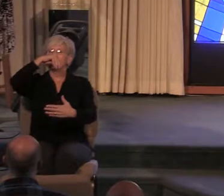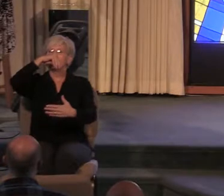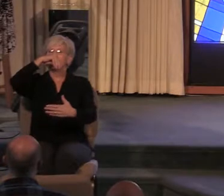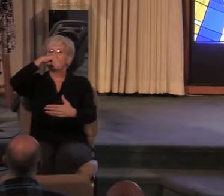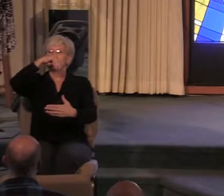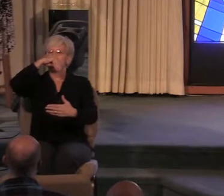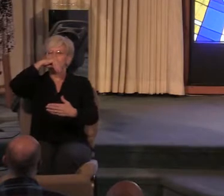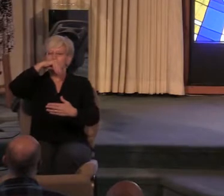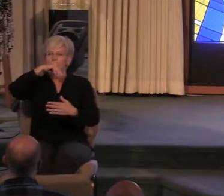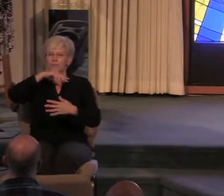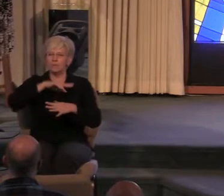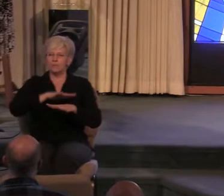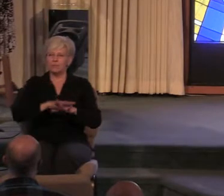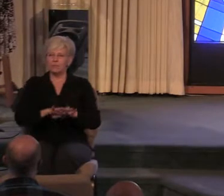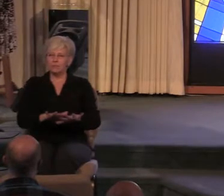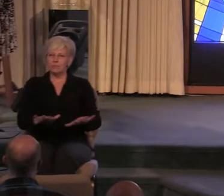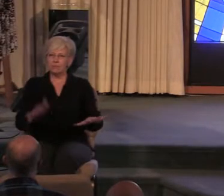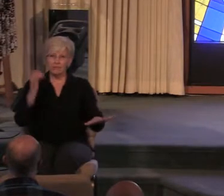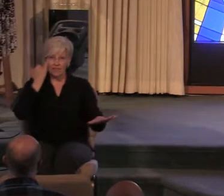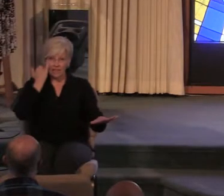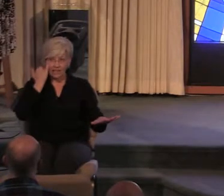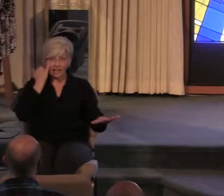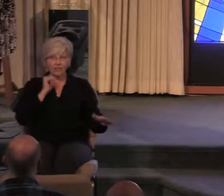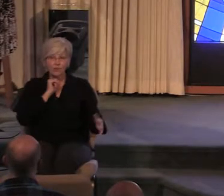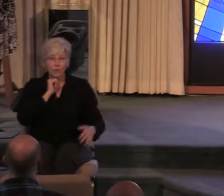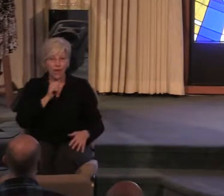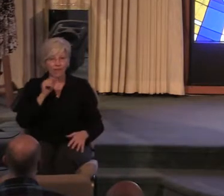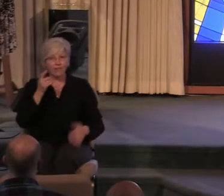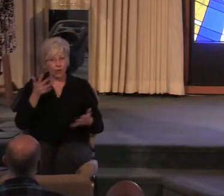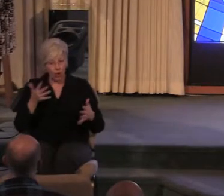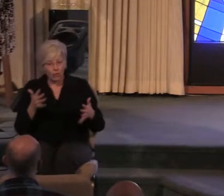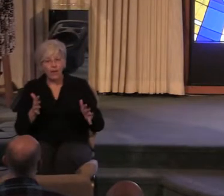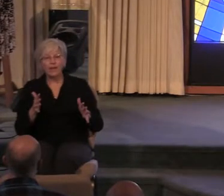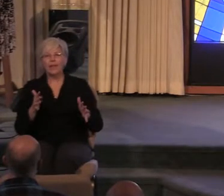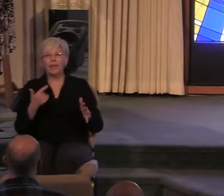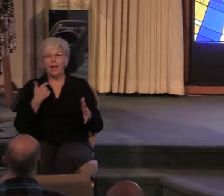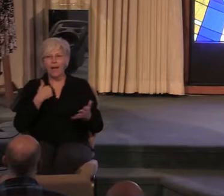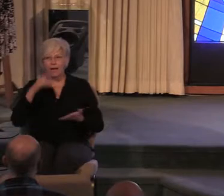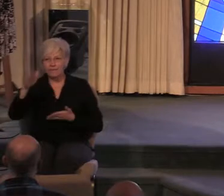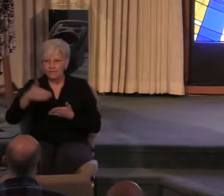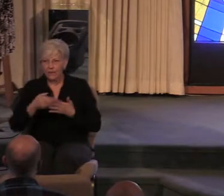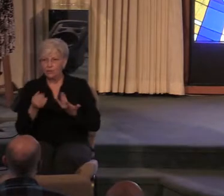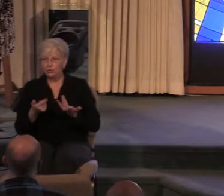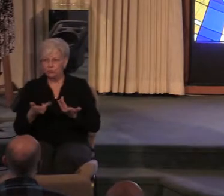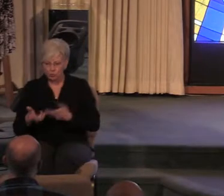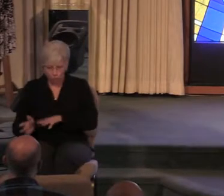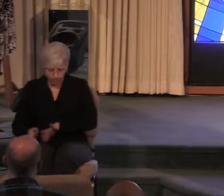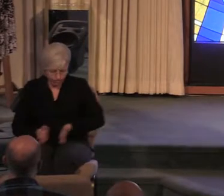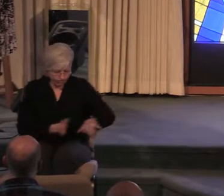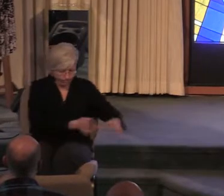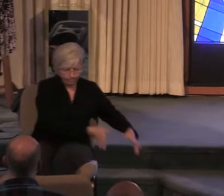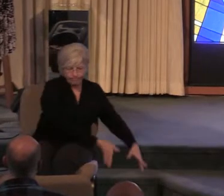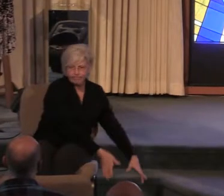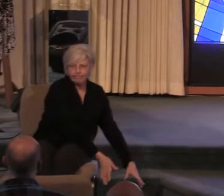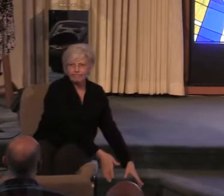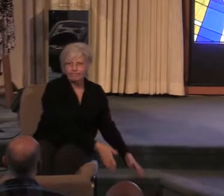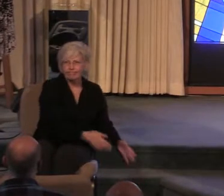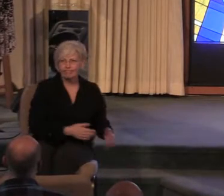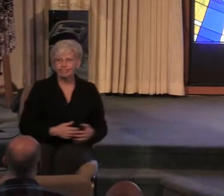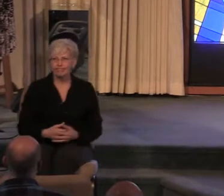If you've not already done so, I invite you to lay aside anything you may have in your hands.